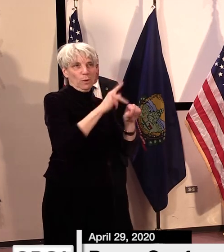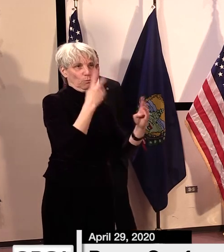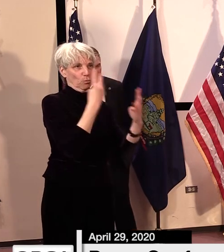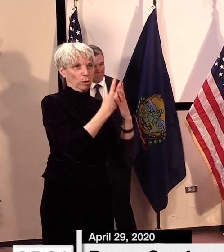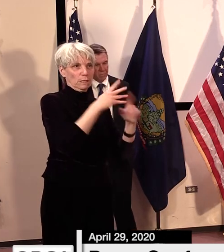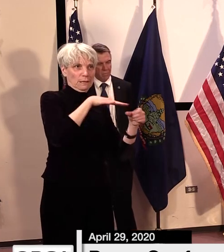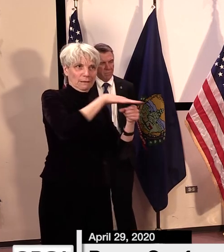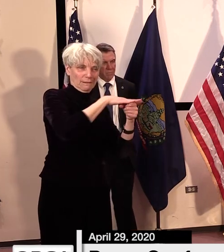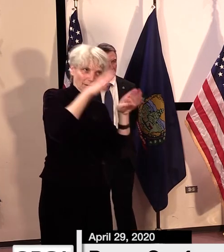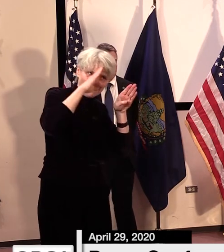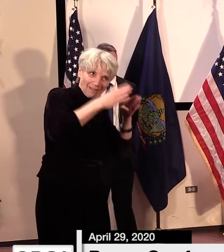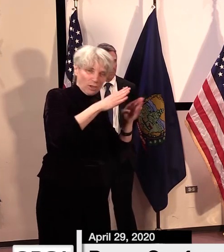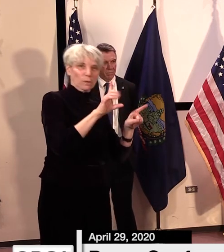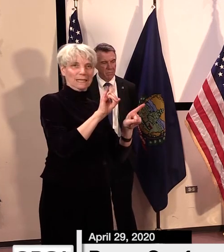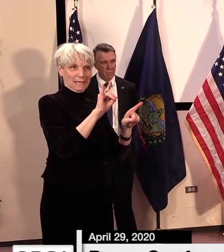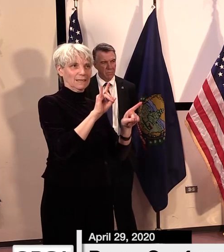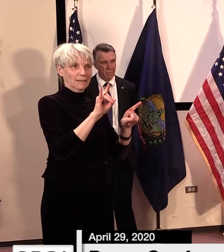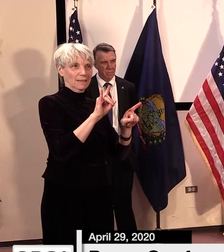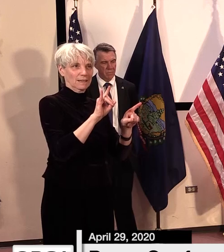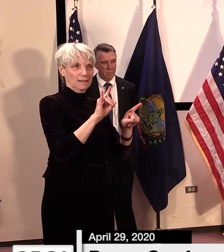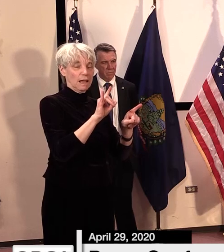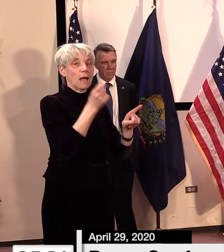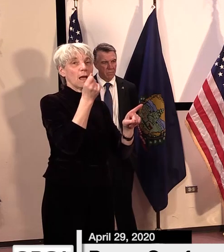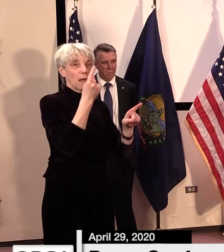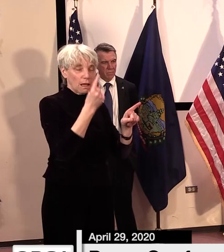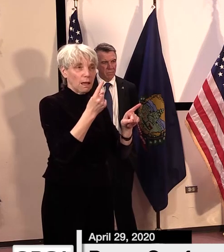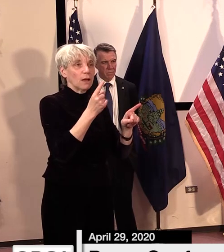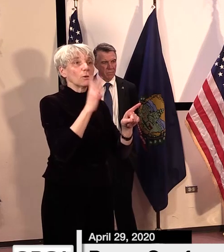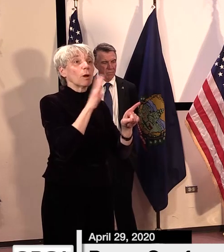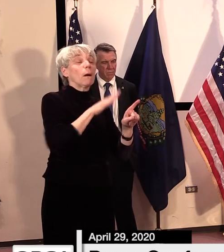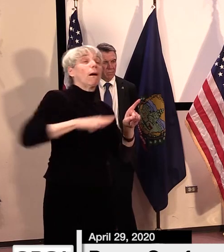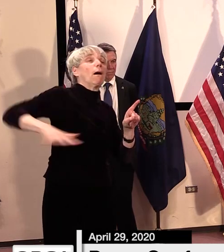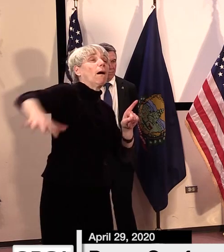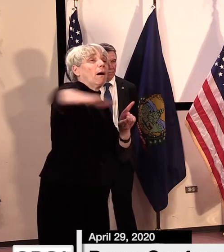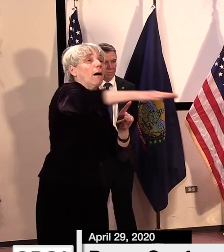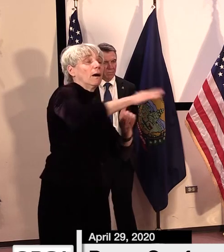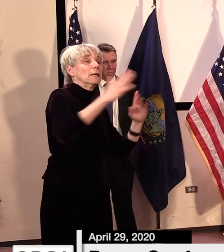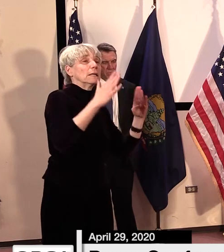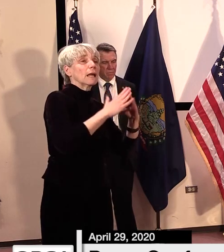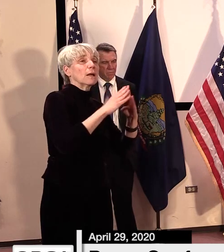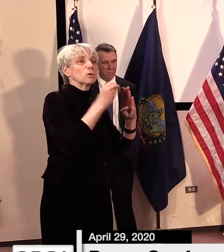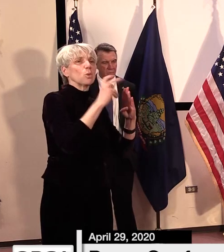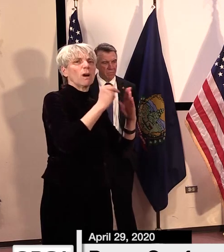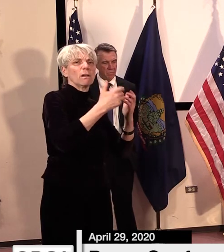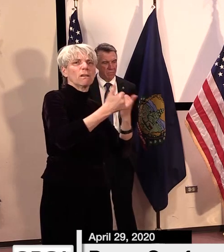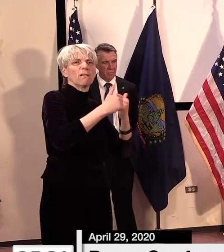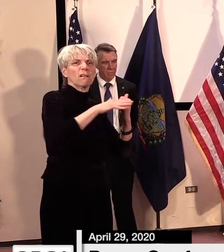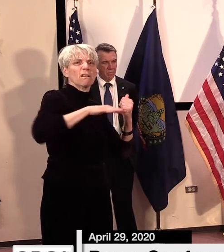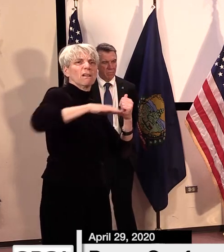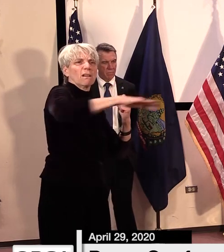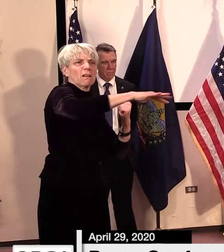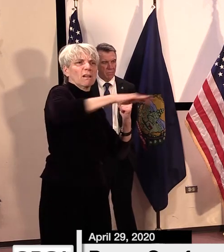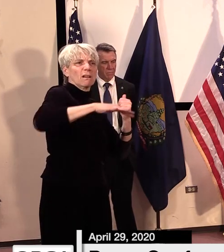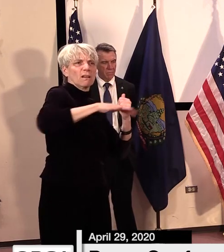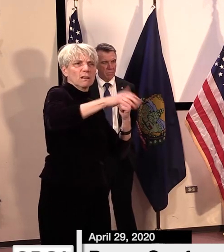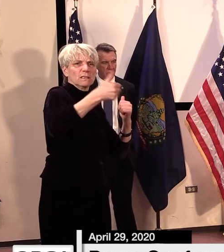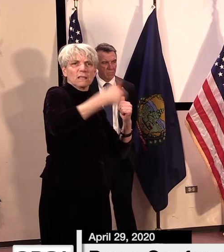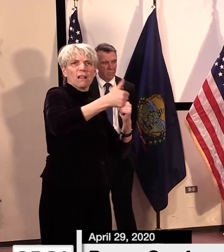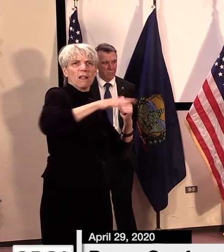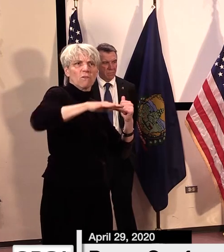that population and that facility, as opposed to that the town had a huge problem on its